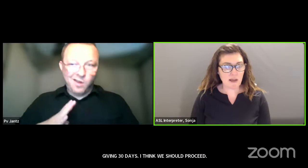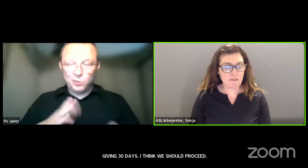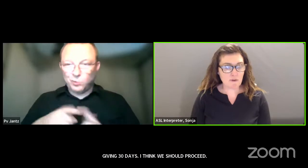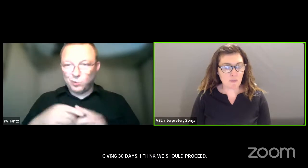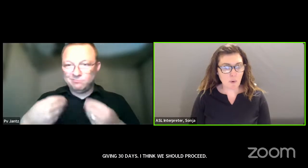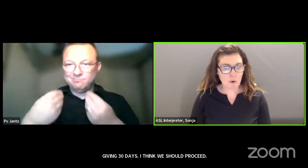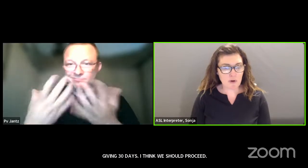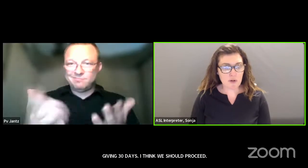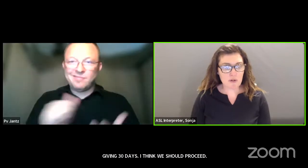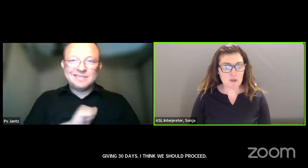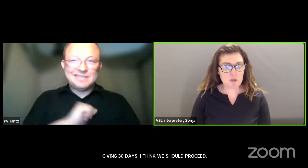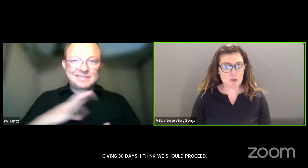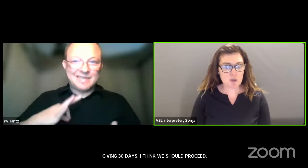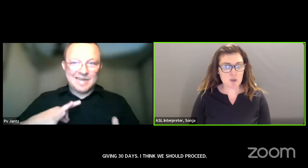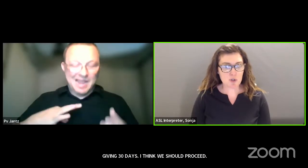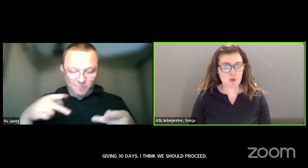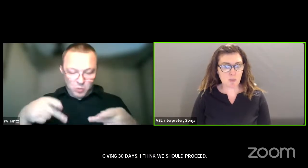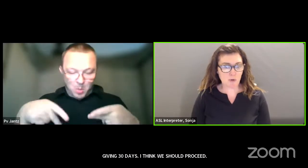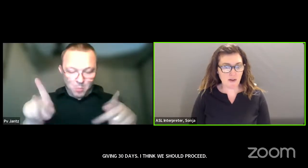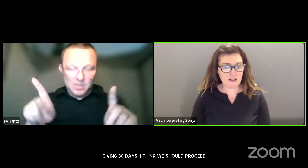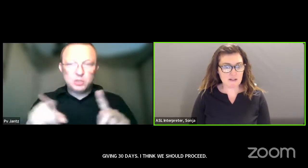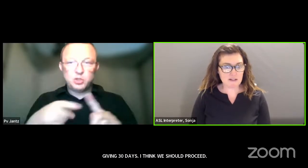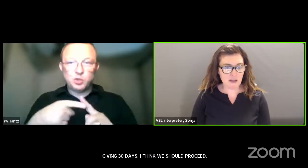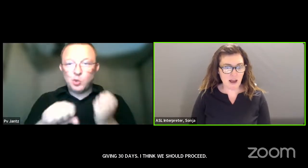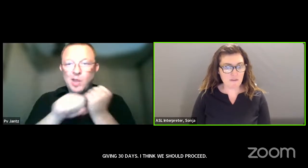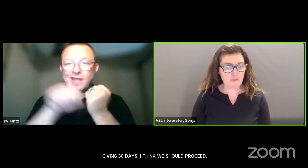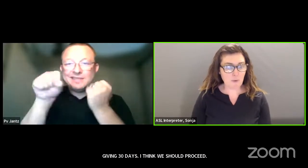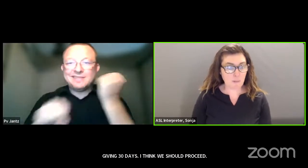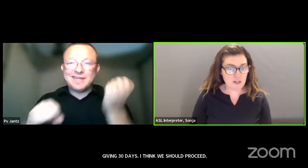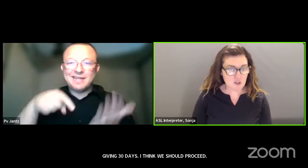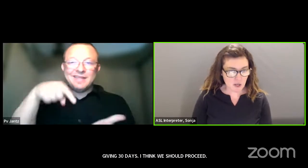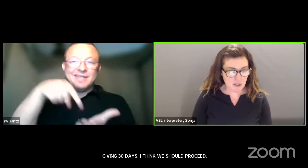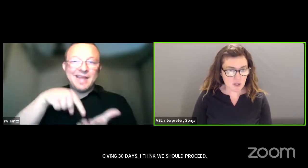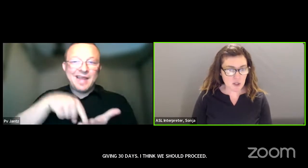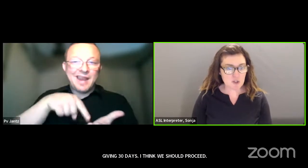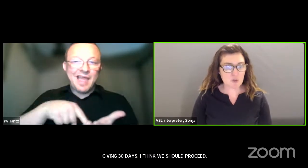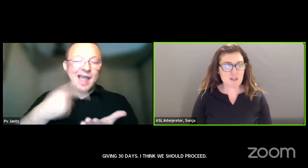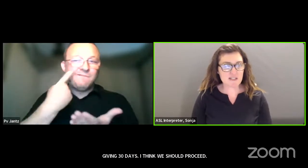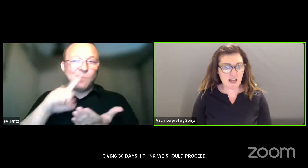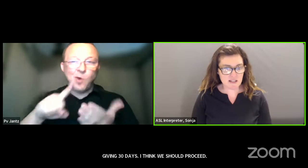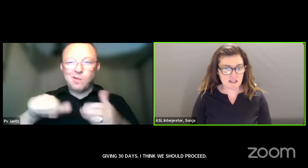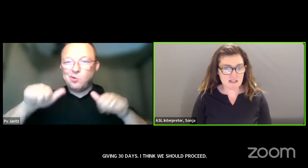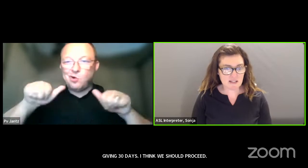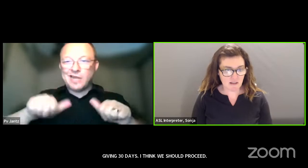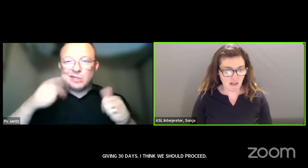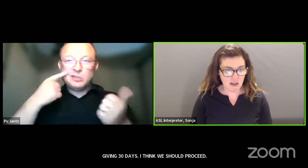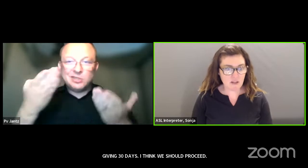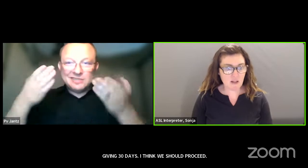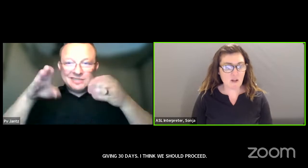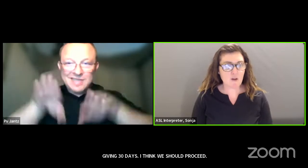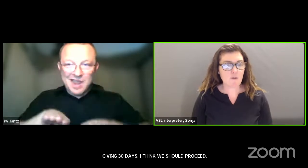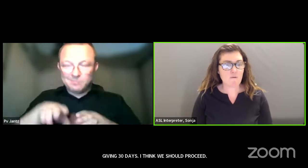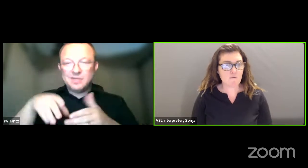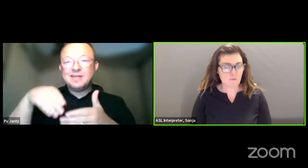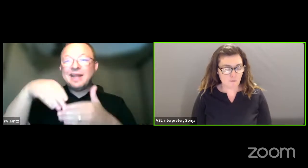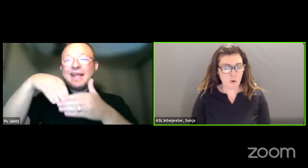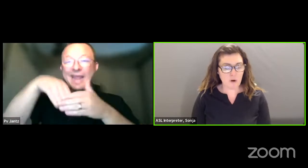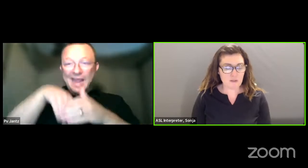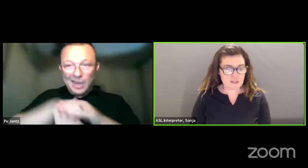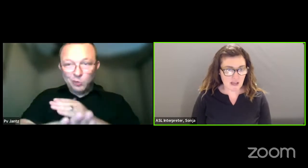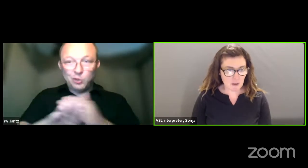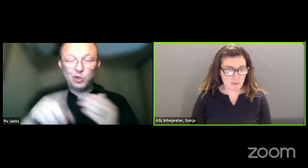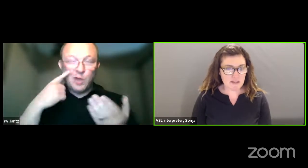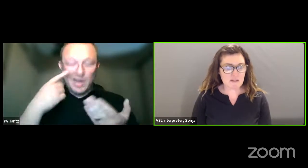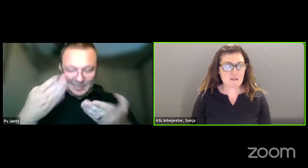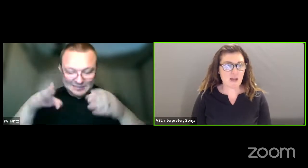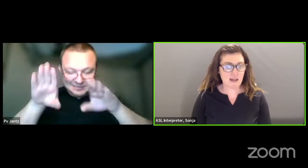we would like for the board to provide the staff permission to extend this deadline for